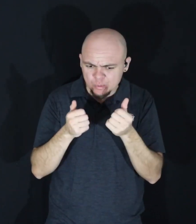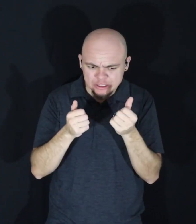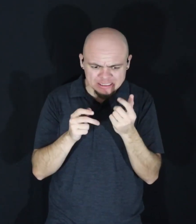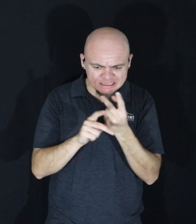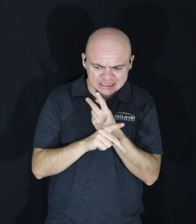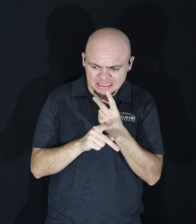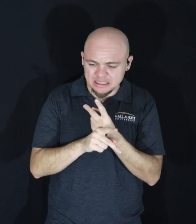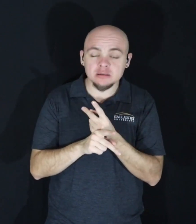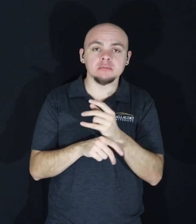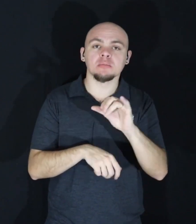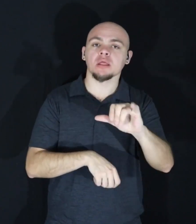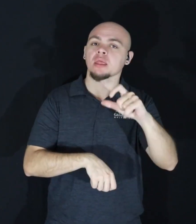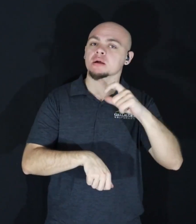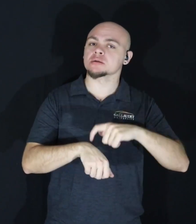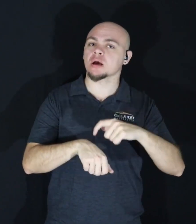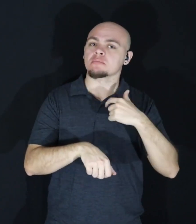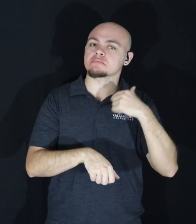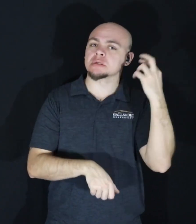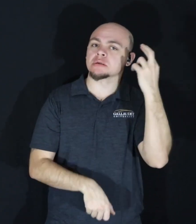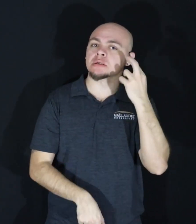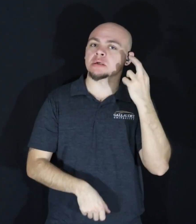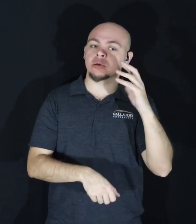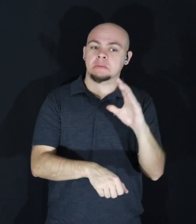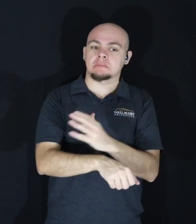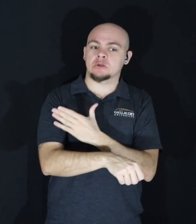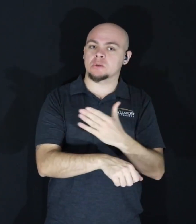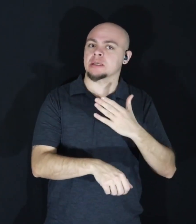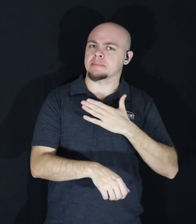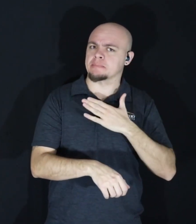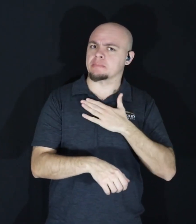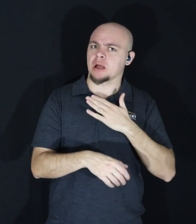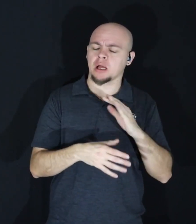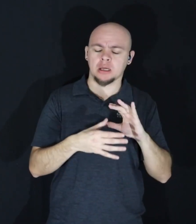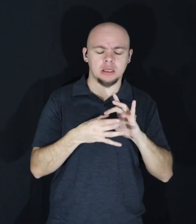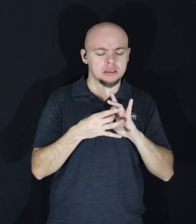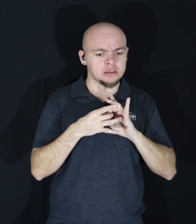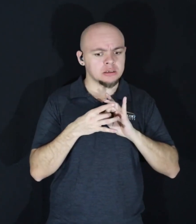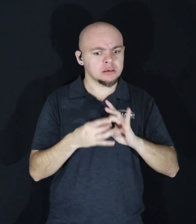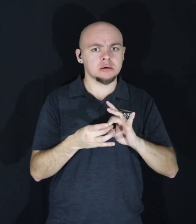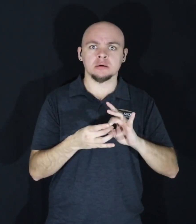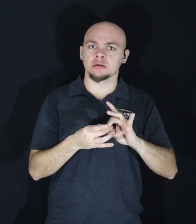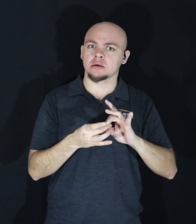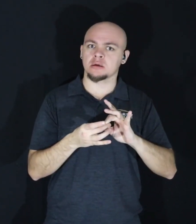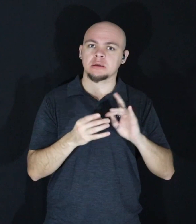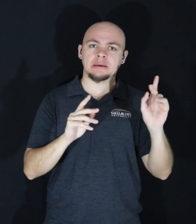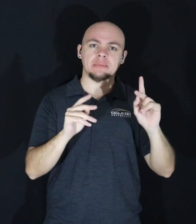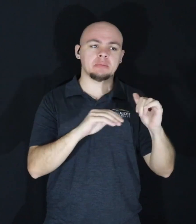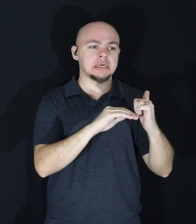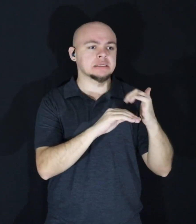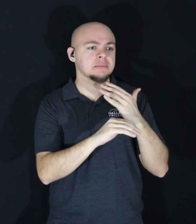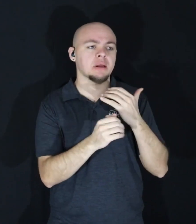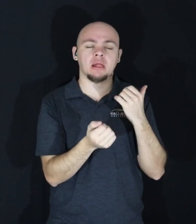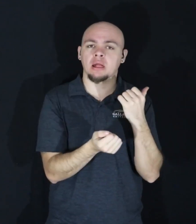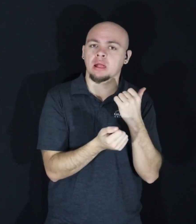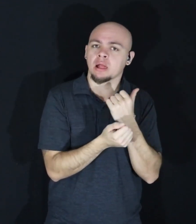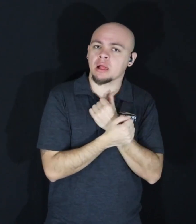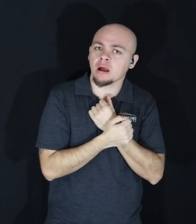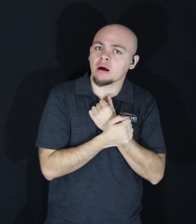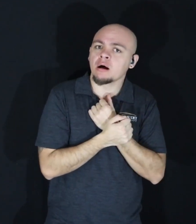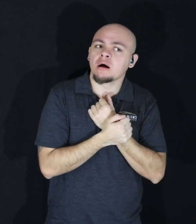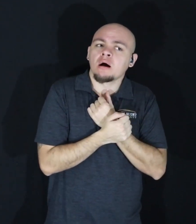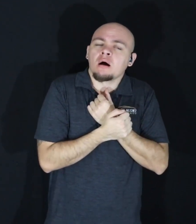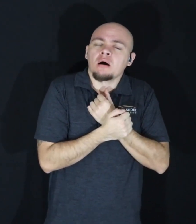But it was during that time that I realized music was my lifeline. Loved ones sent me music to listen to during chemo, and it